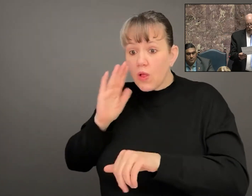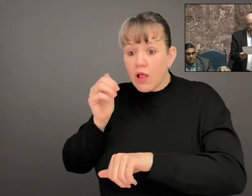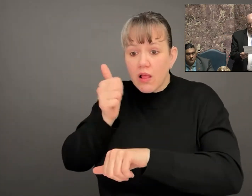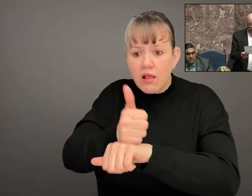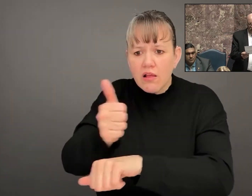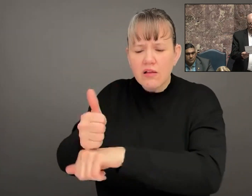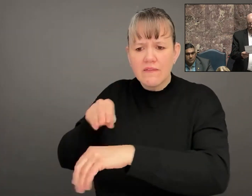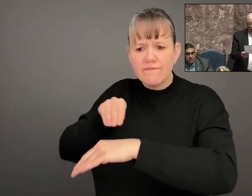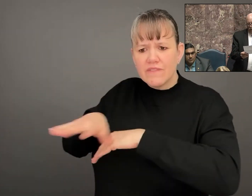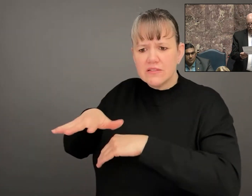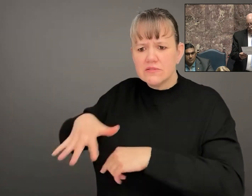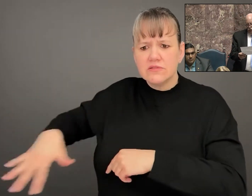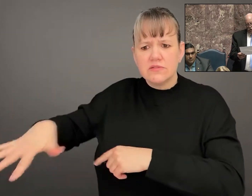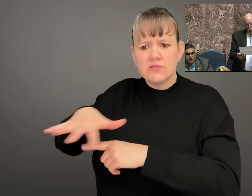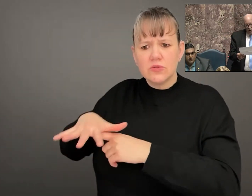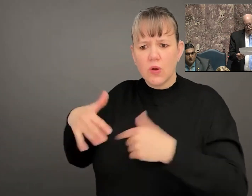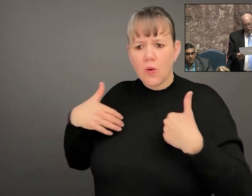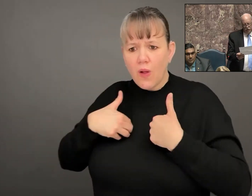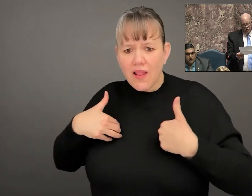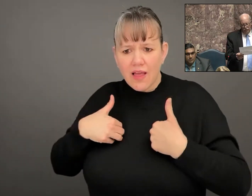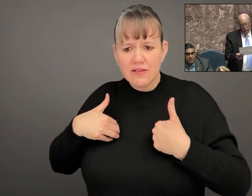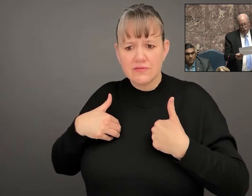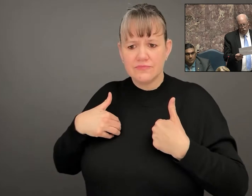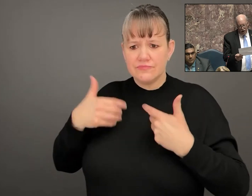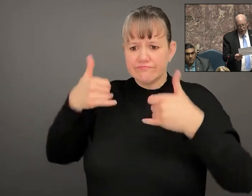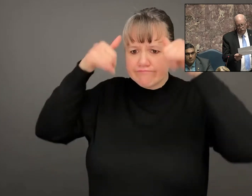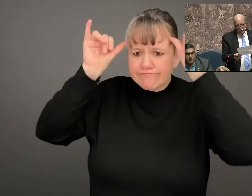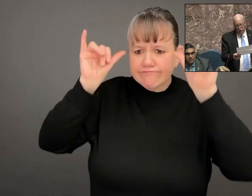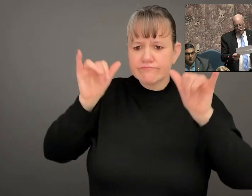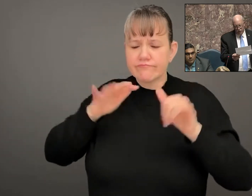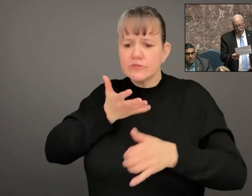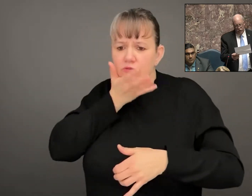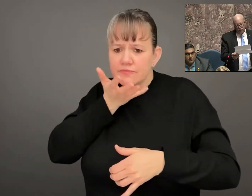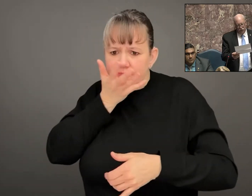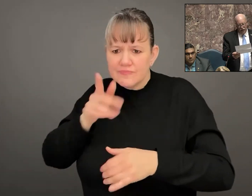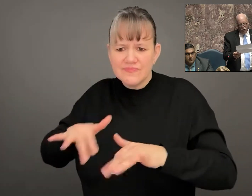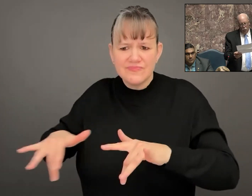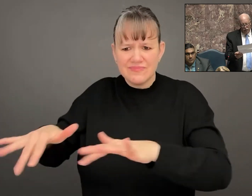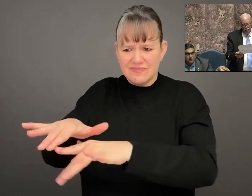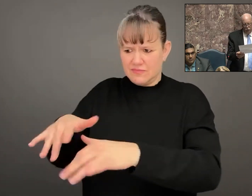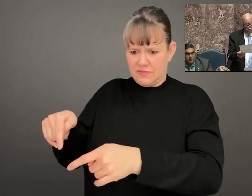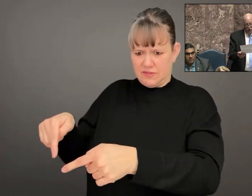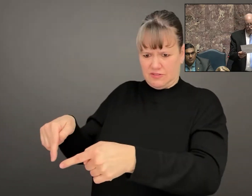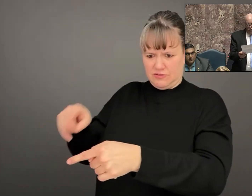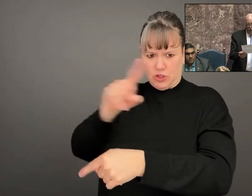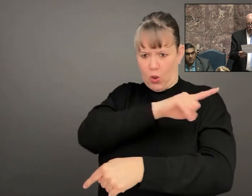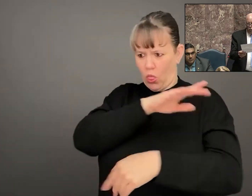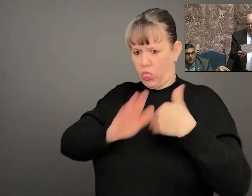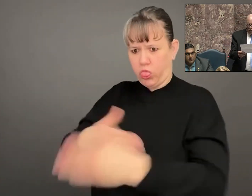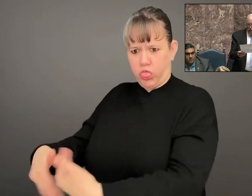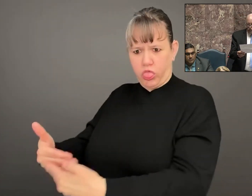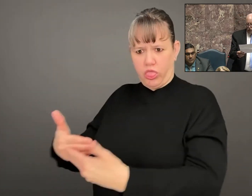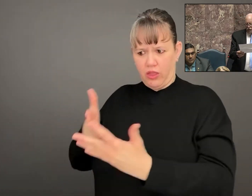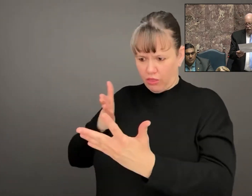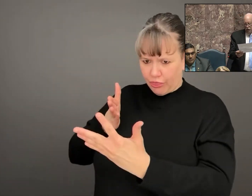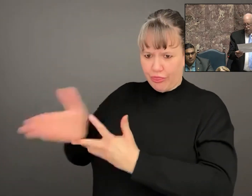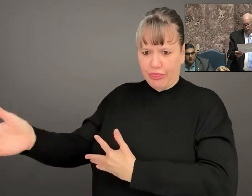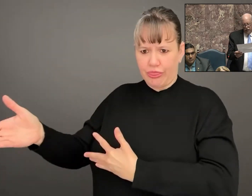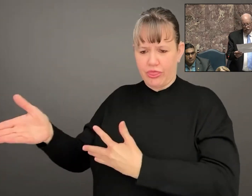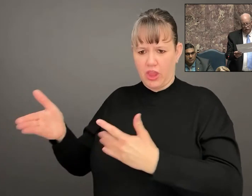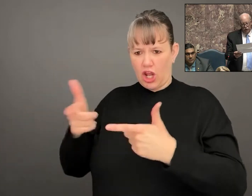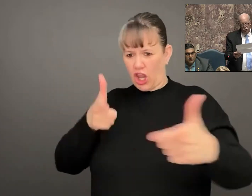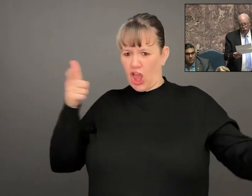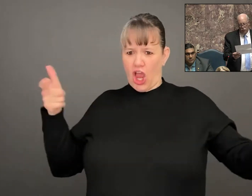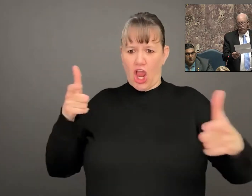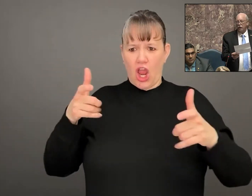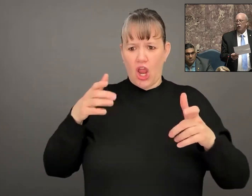of Energy and Climate Solutions, why is this government ramming through industrial-scale wind projects without consulting the